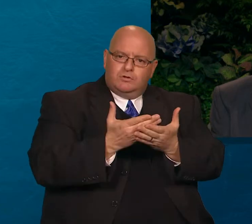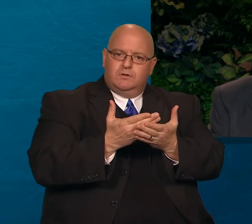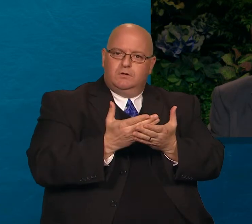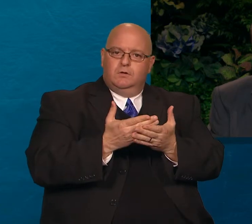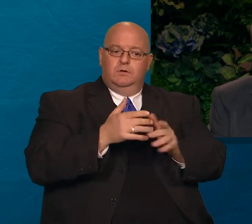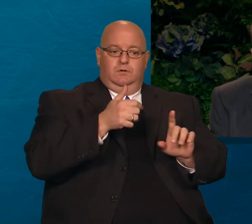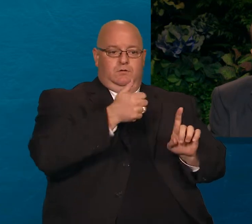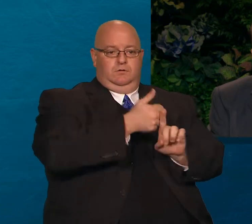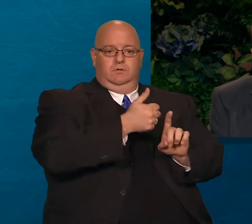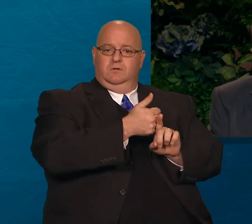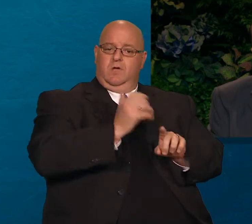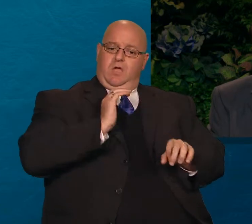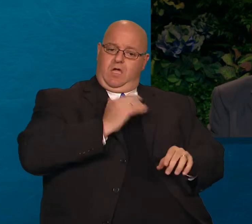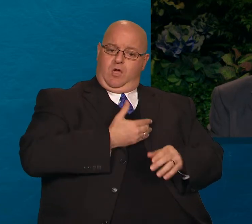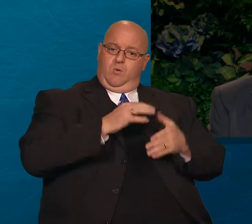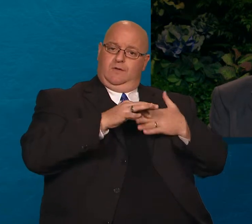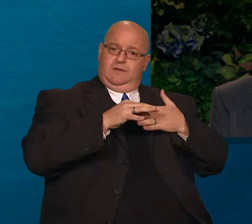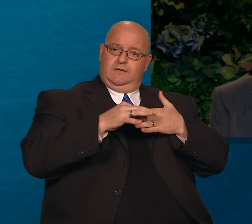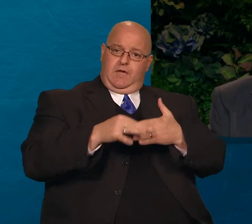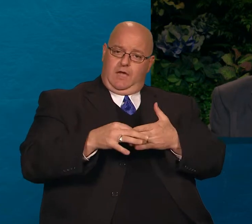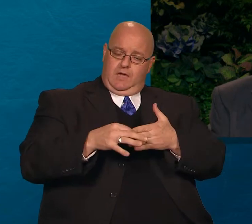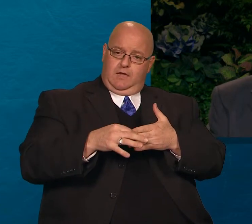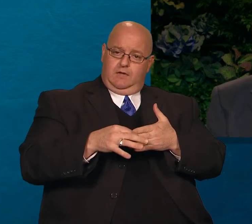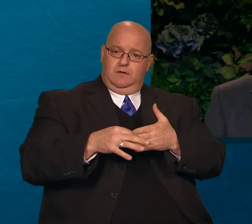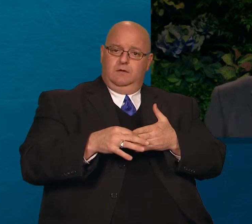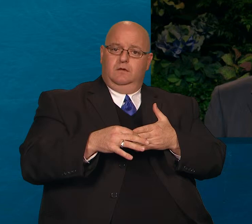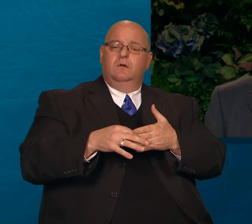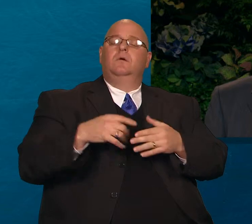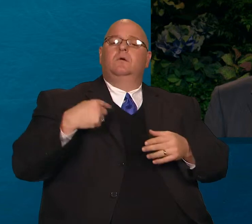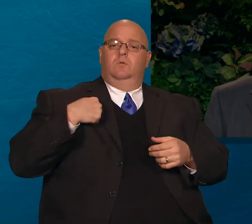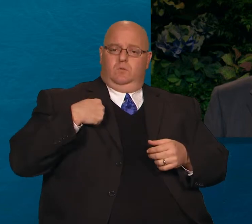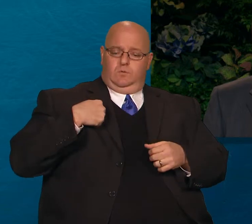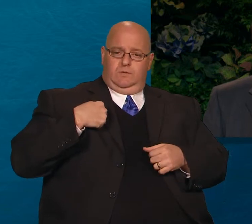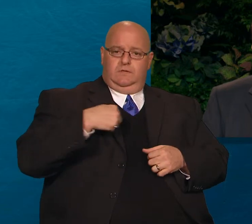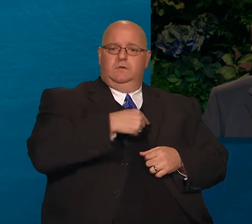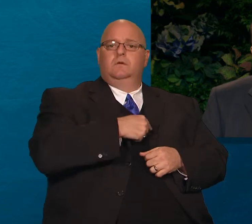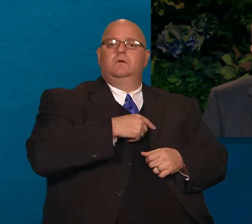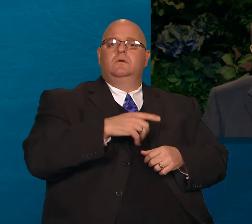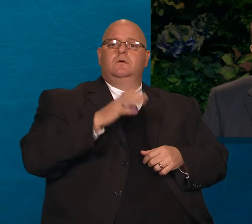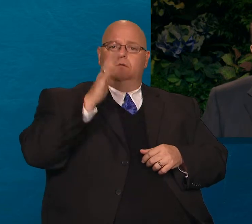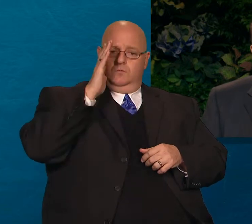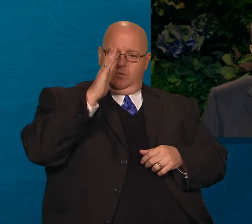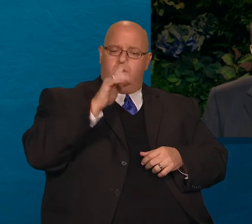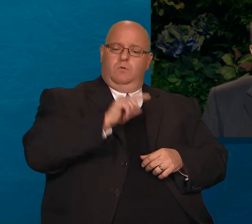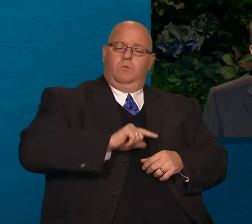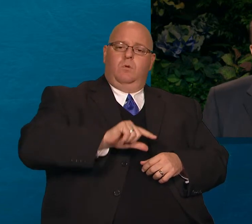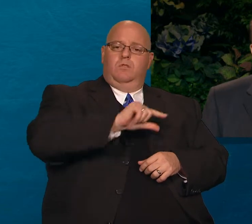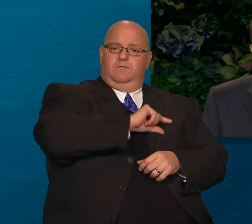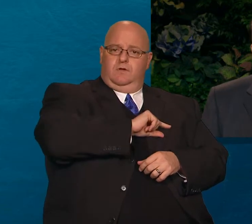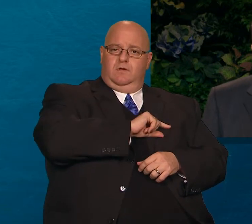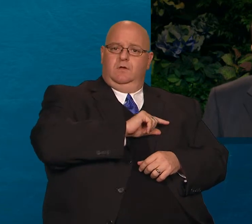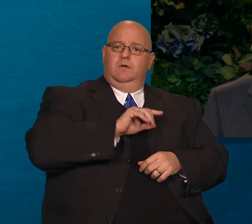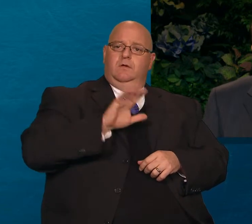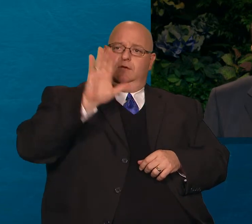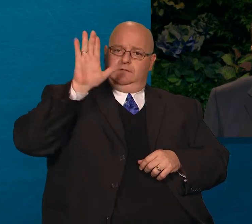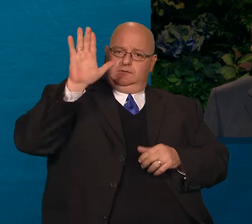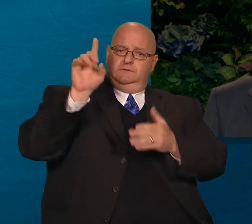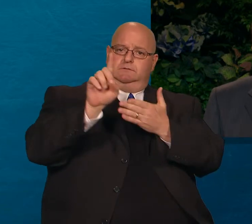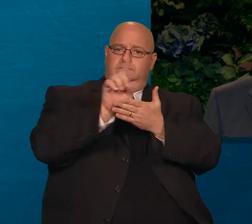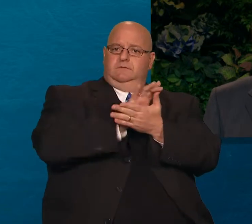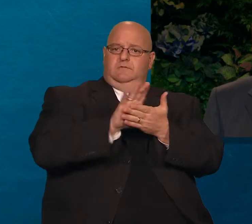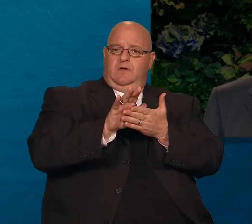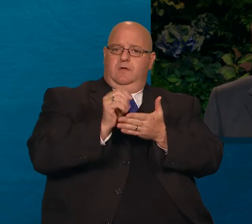With him as our unfailing guide and exemplar, we shall qualify for his divine